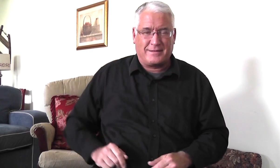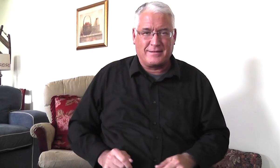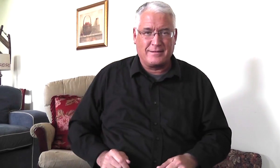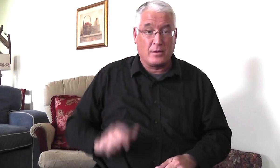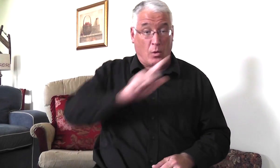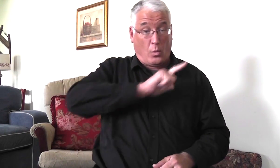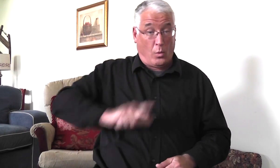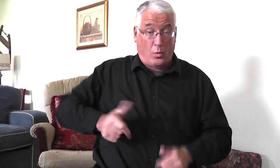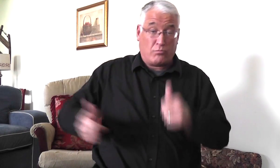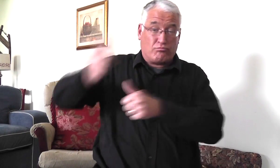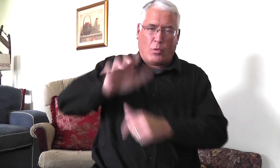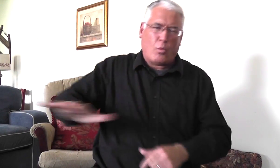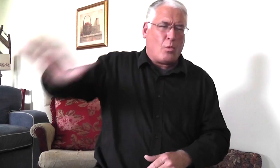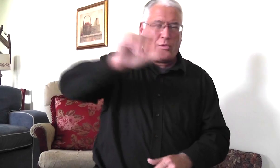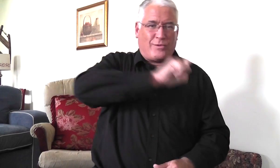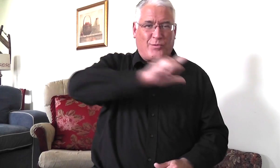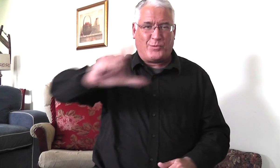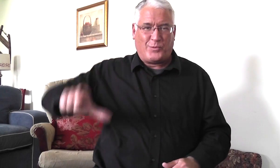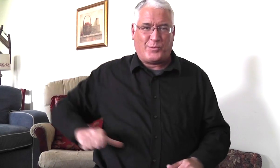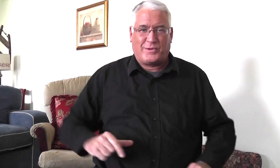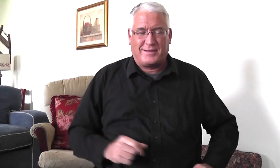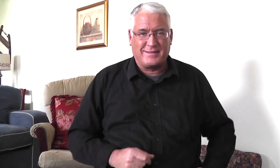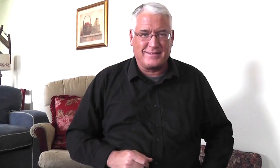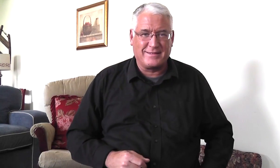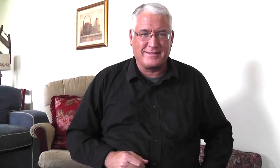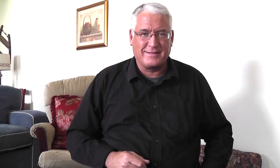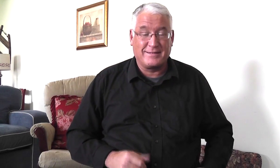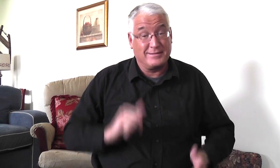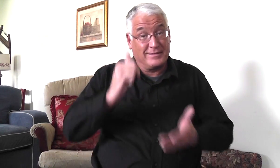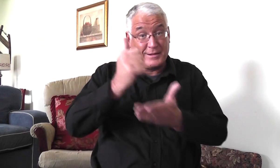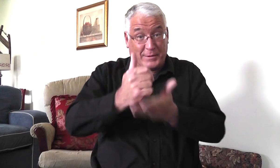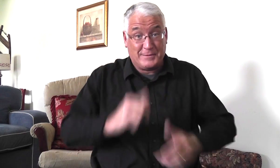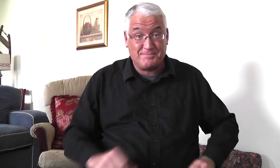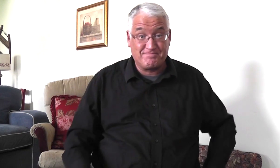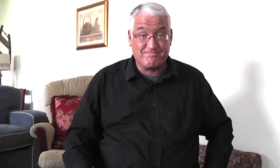all kings. The Lord above all lords. Amen?